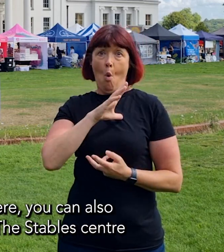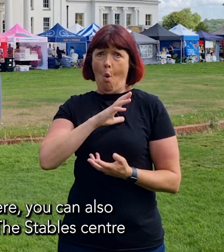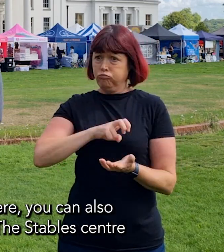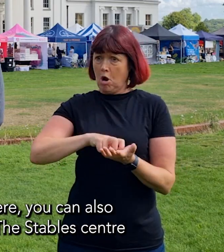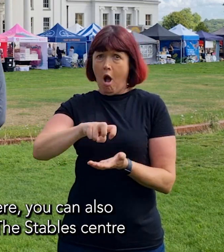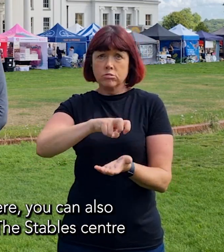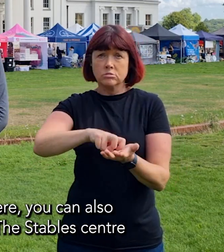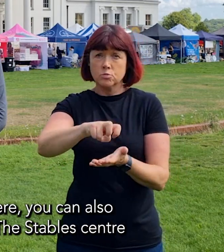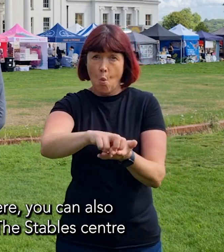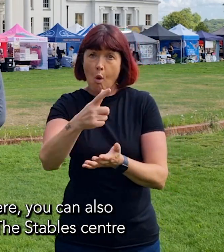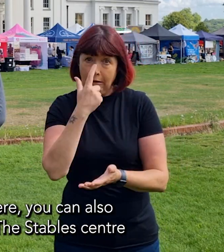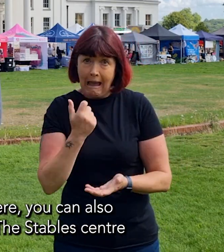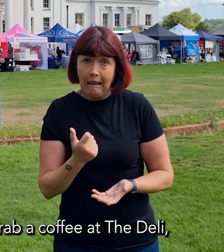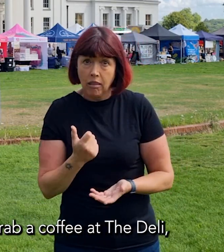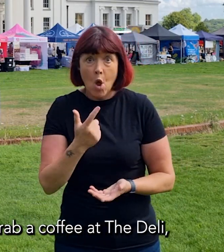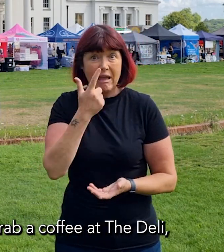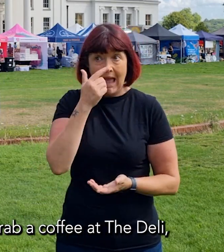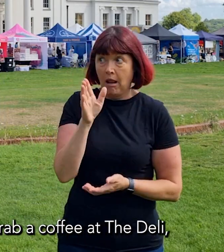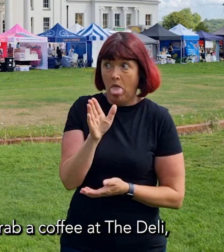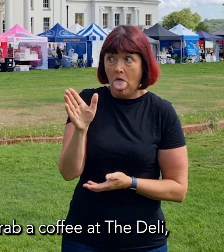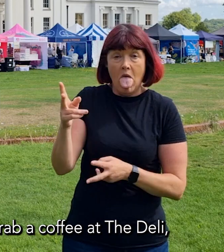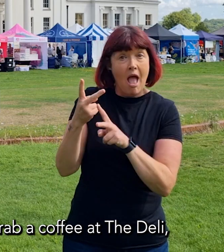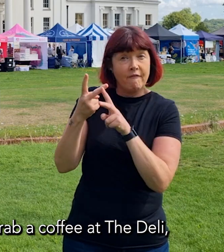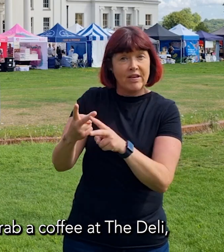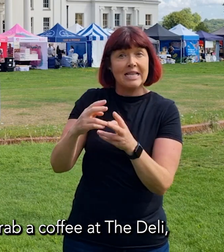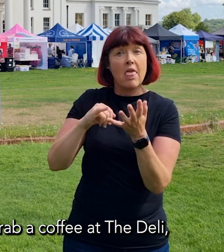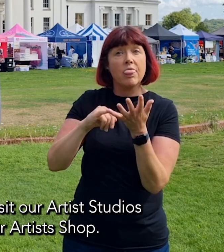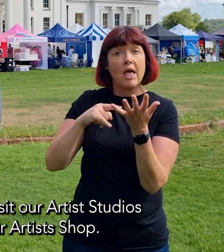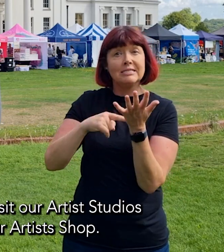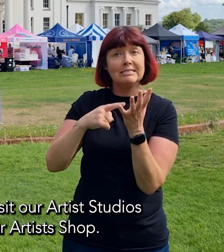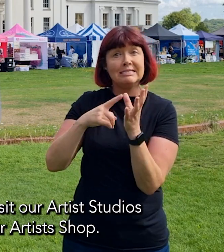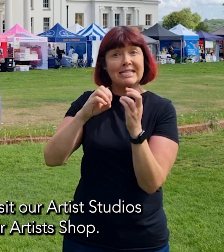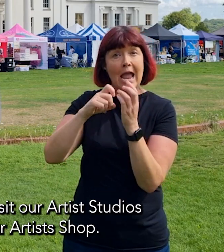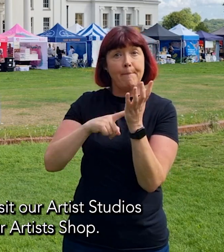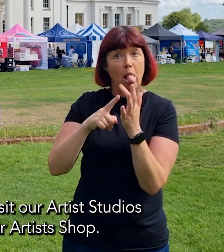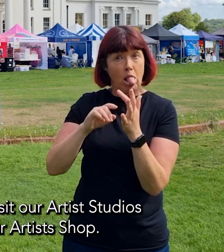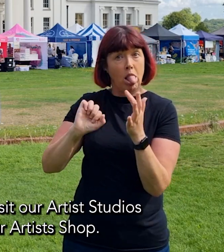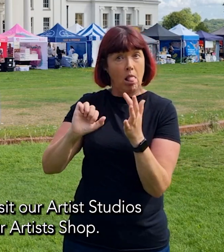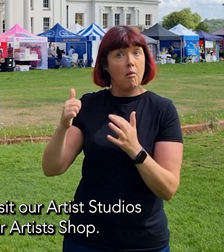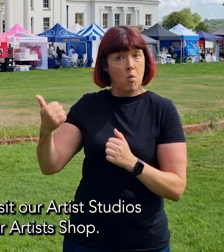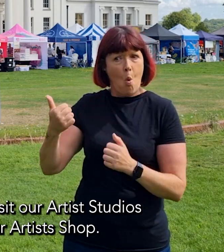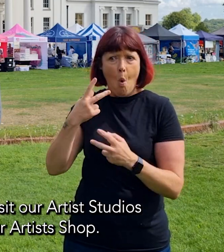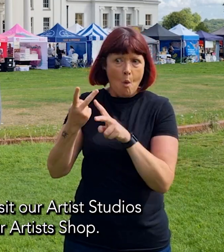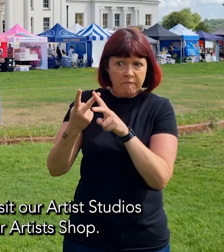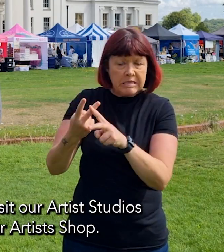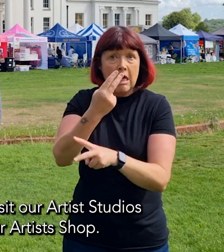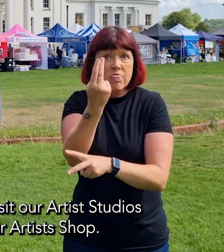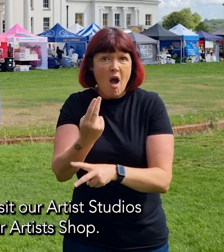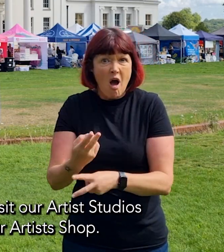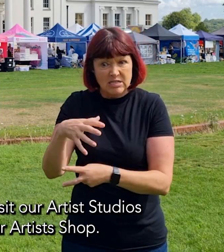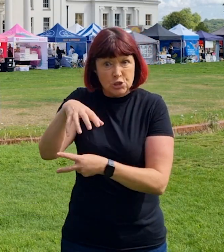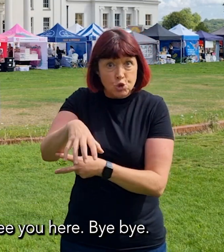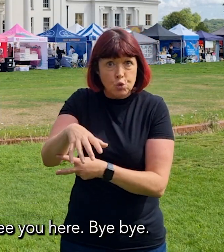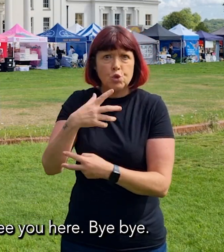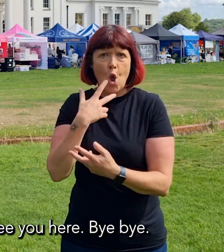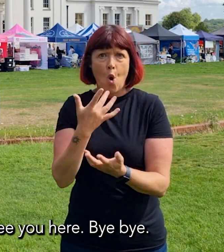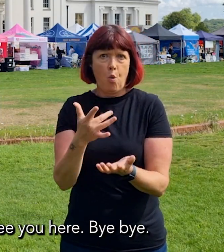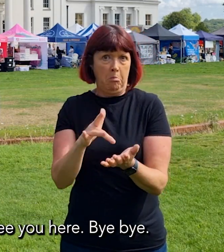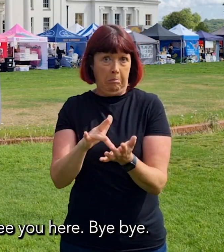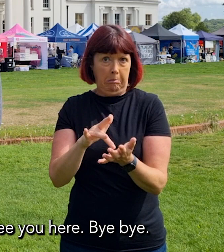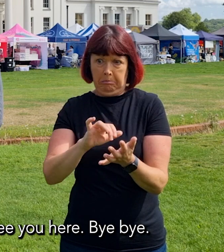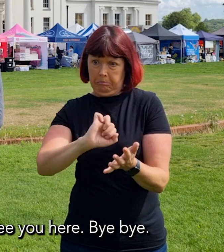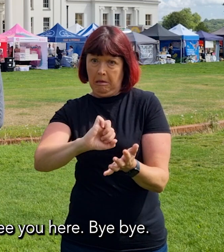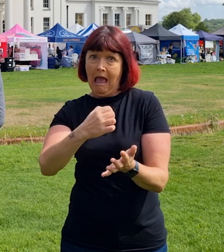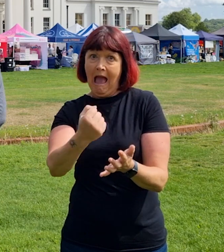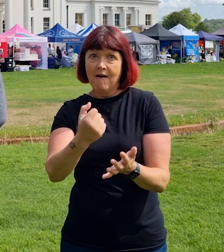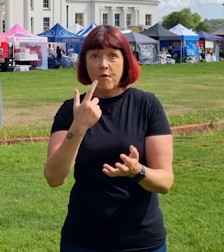join us at the stable centre where you can grab a coffee at the deli or you can visit our artist studios and our artist shop. We hope to see you